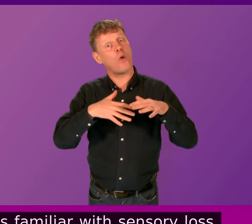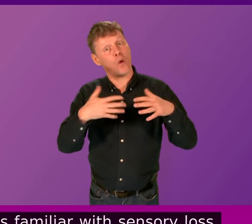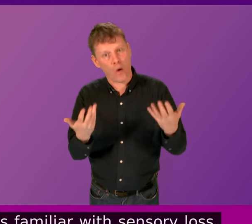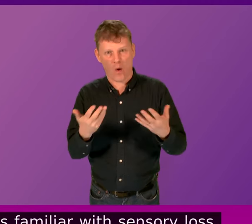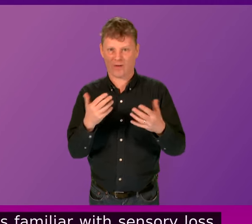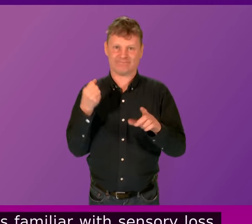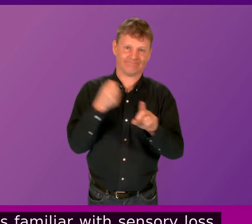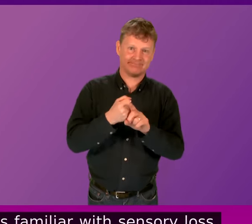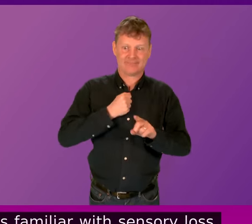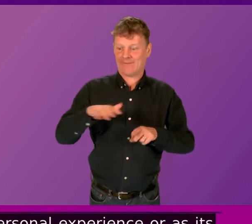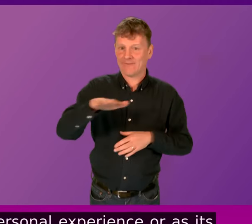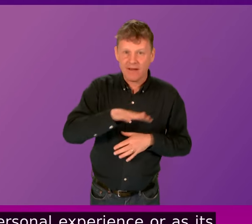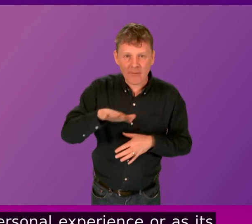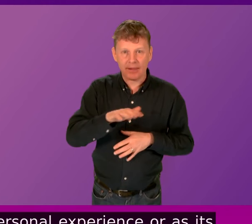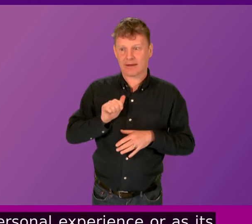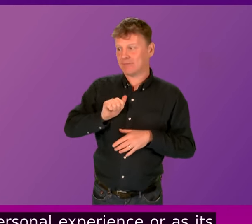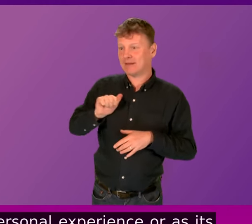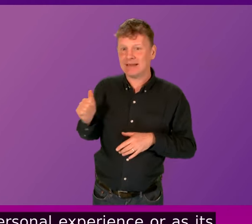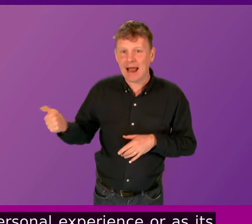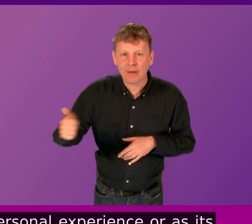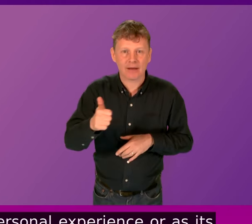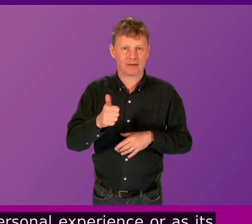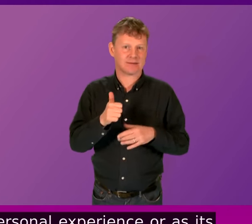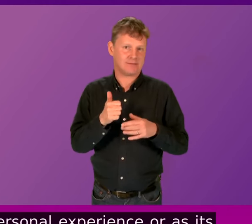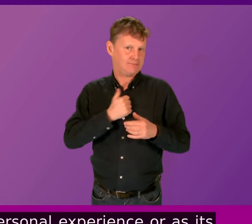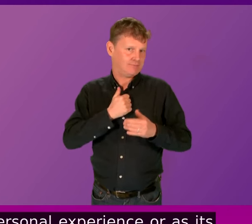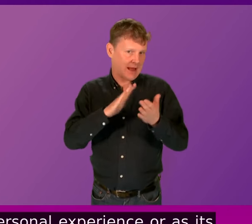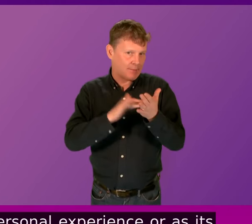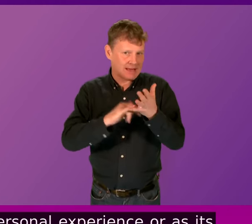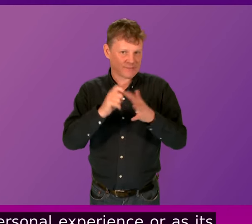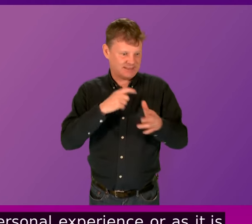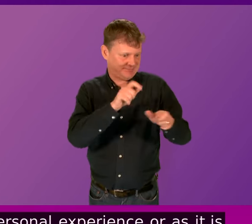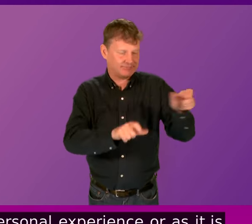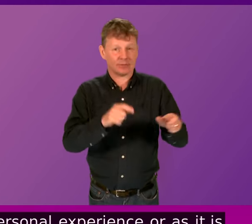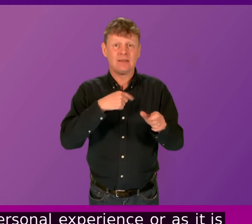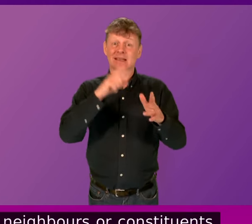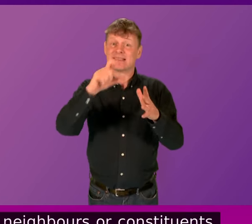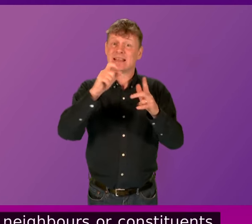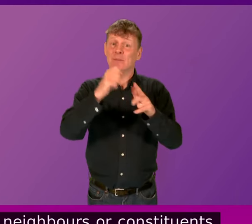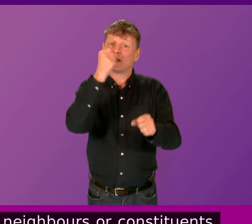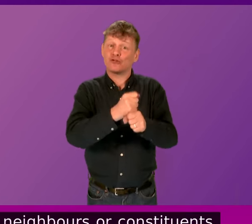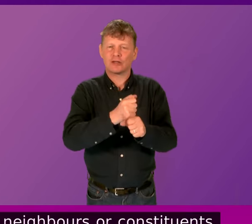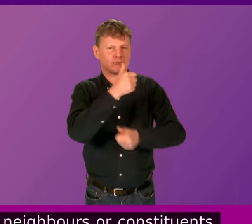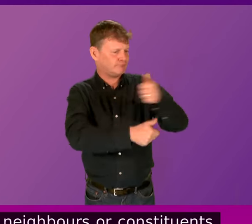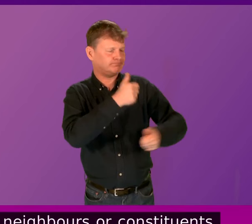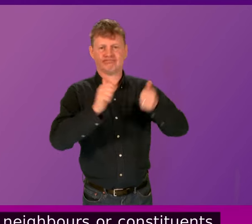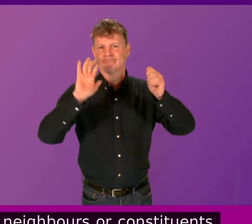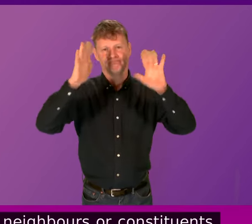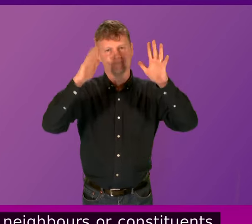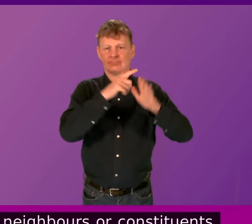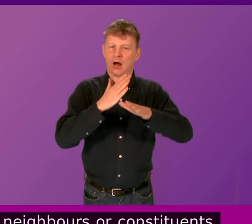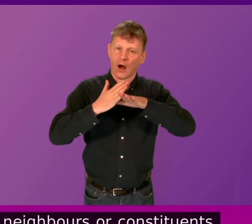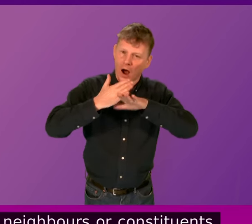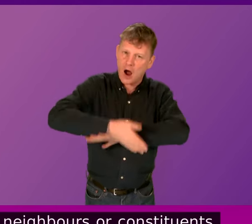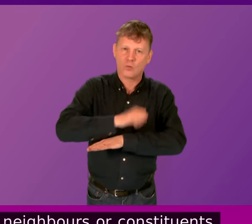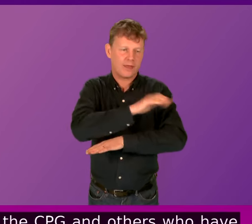of family, neighbours or constituents. I applaud the hard work of the CPG and others who've contributed their time and their